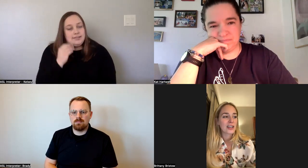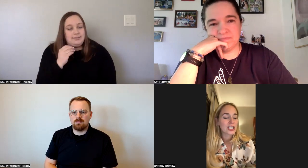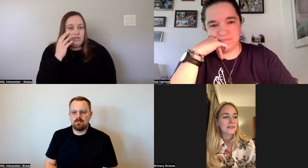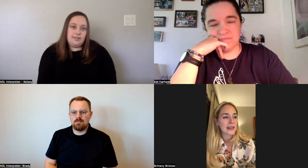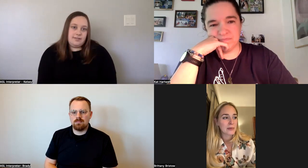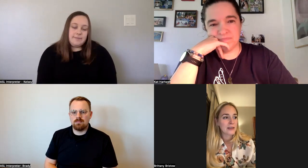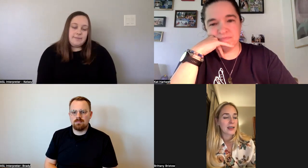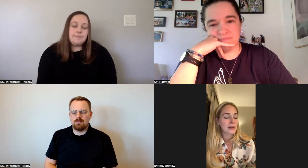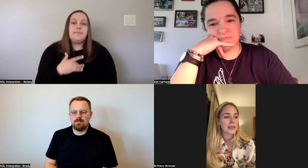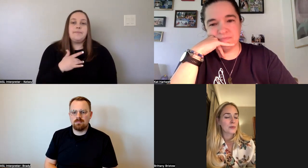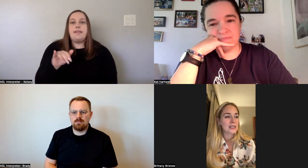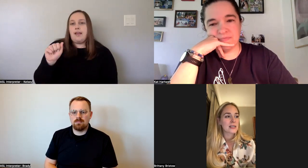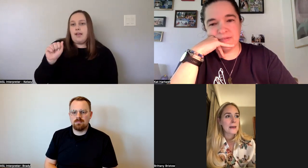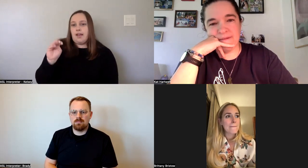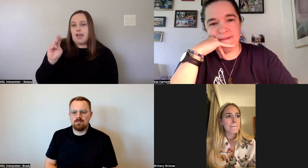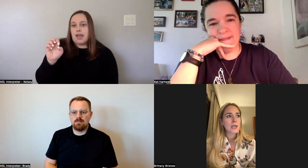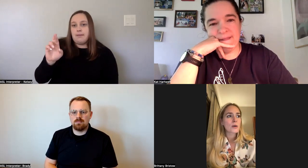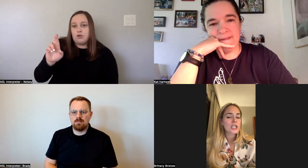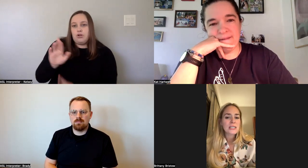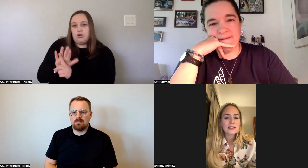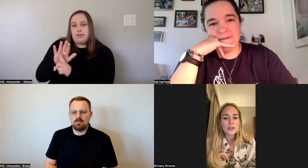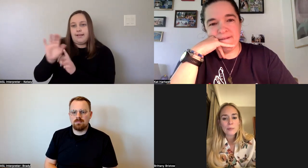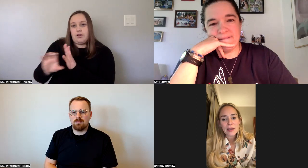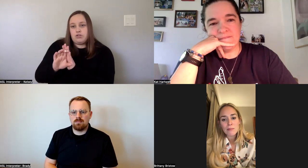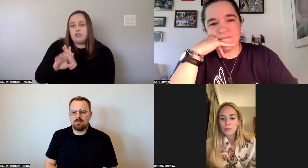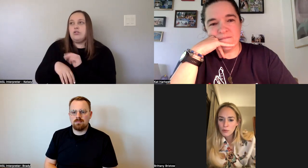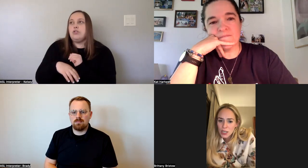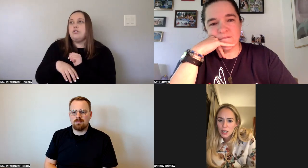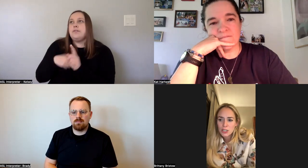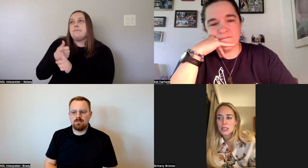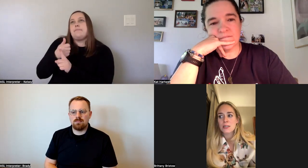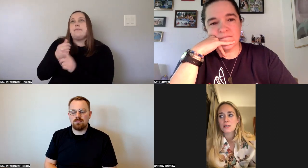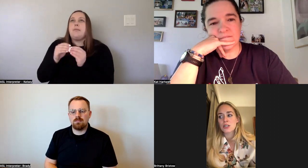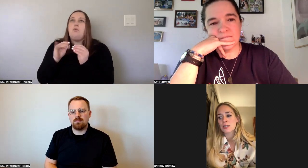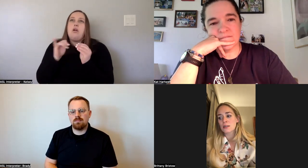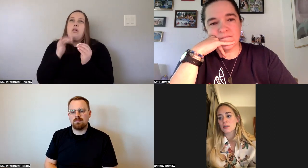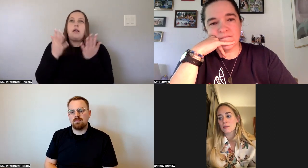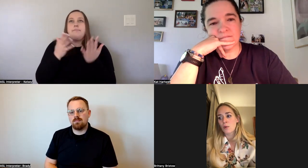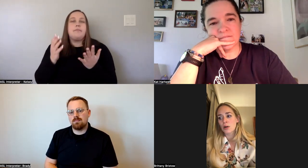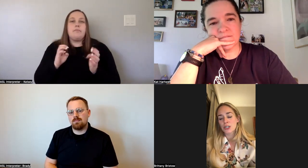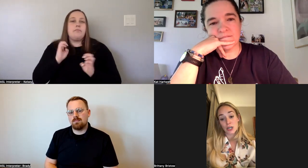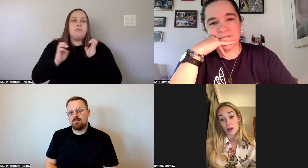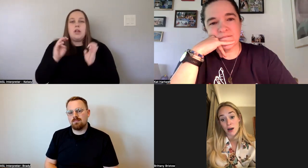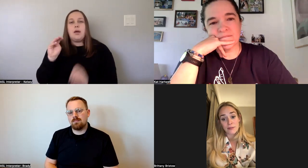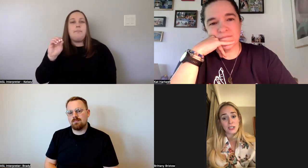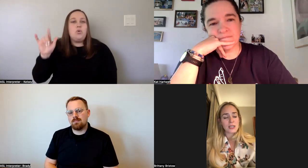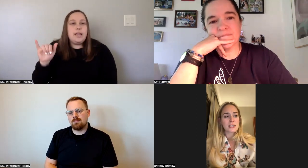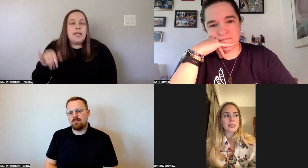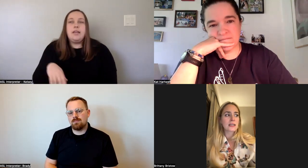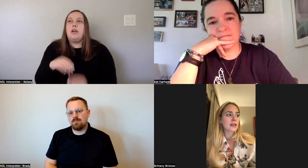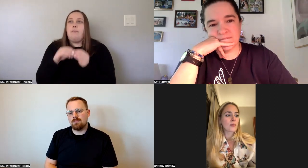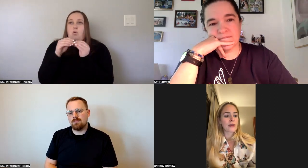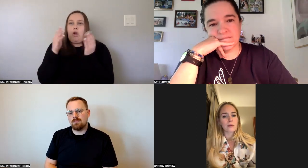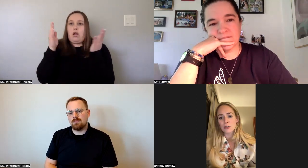the character of Amber that I played was, you know, she's a little bit moodier. She's a little bit more shut off.